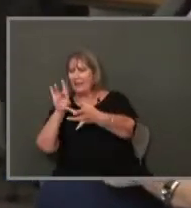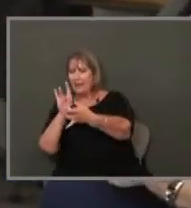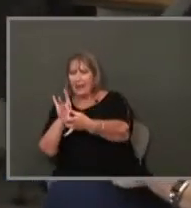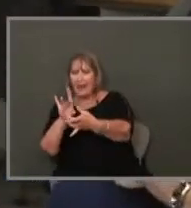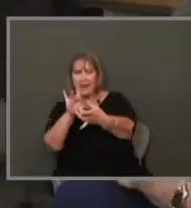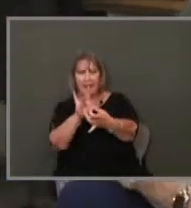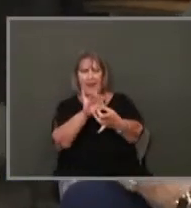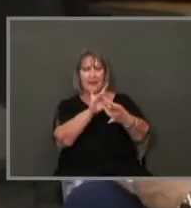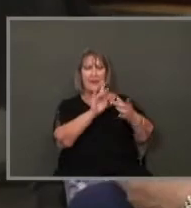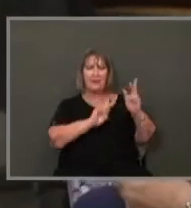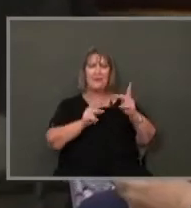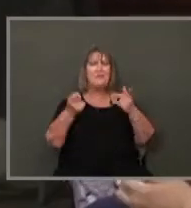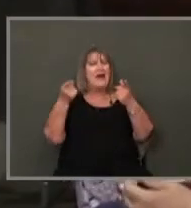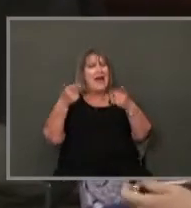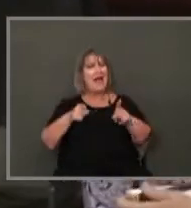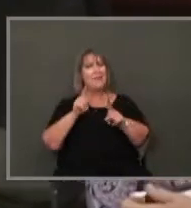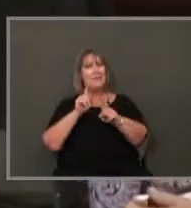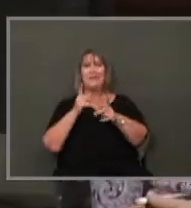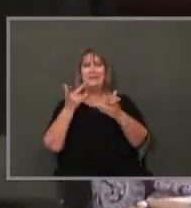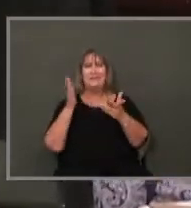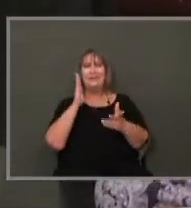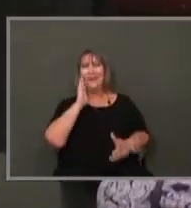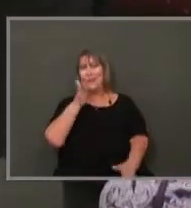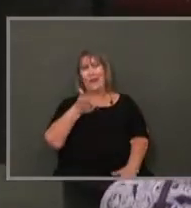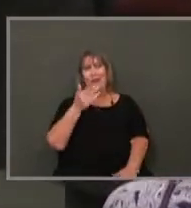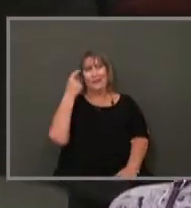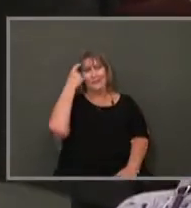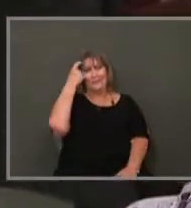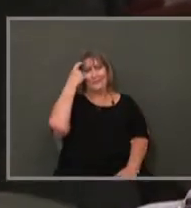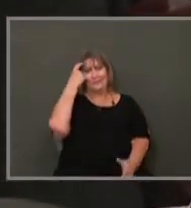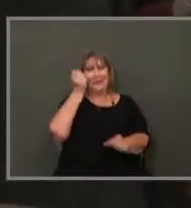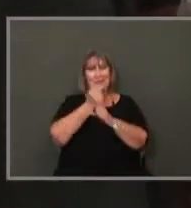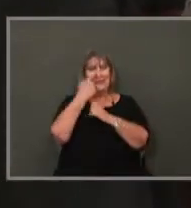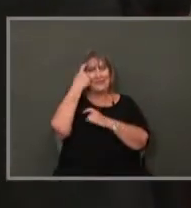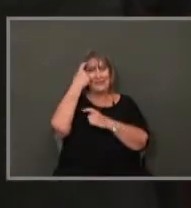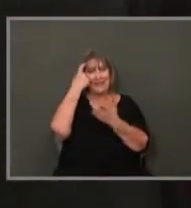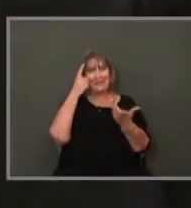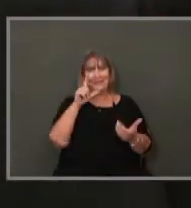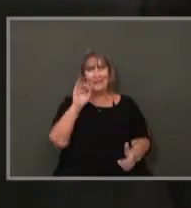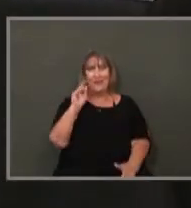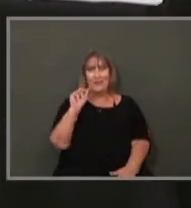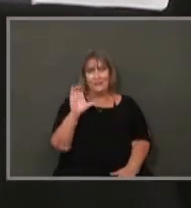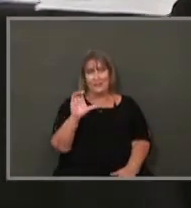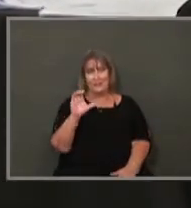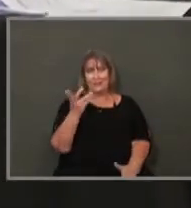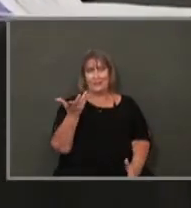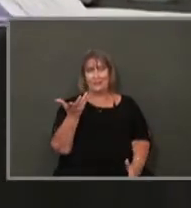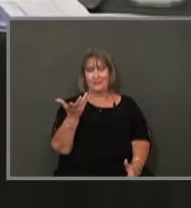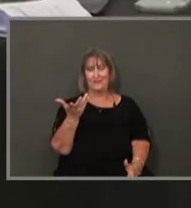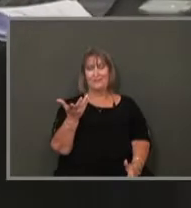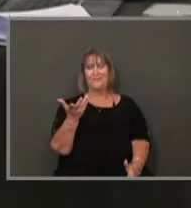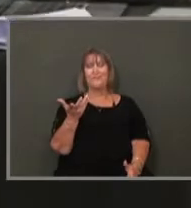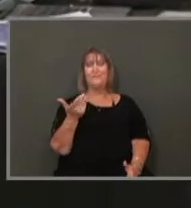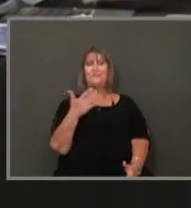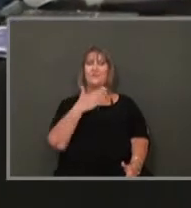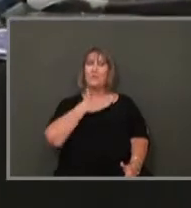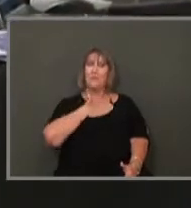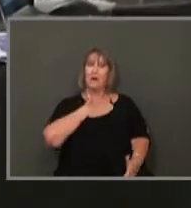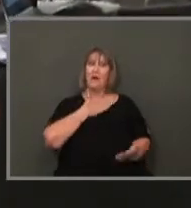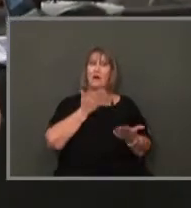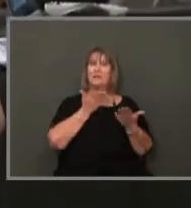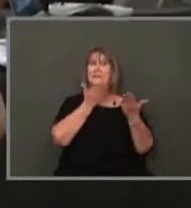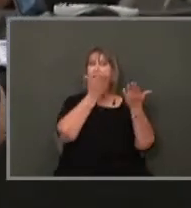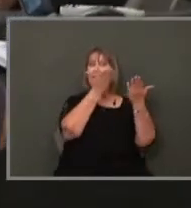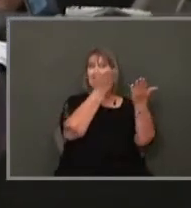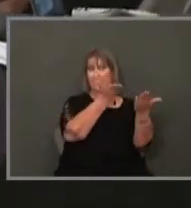it's bound to happen. Yeah. It's logical. It's the logical next step. So that would be my